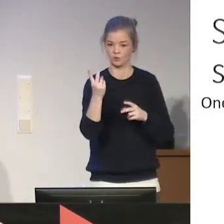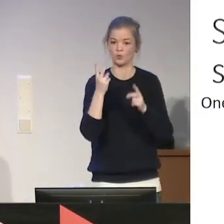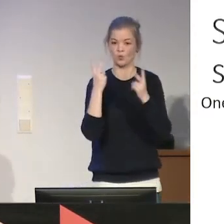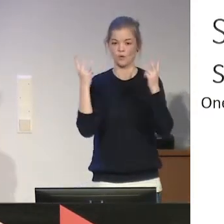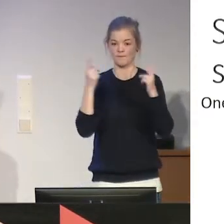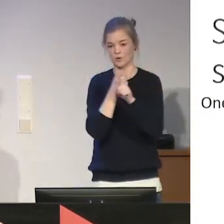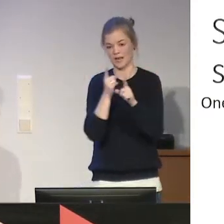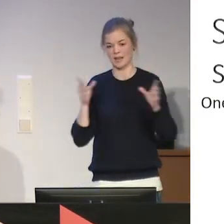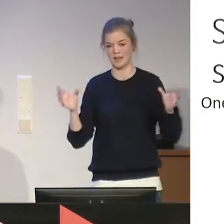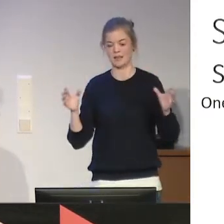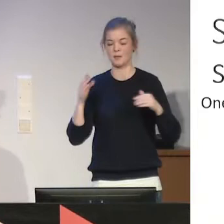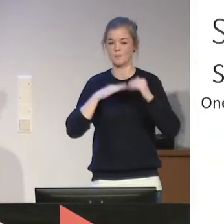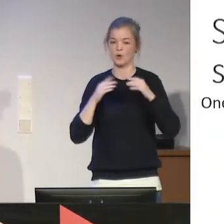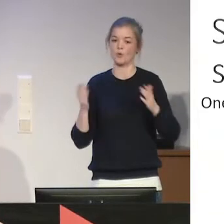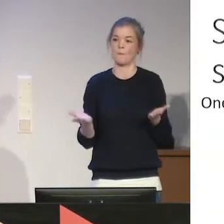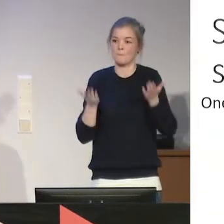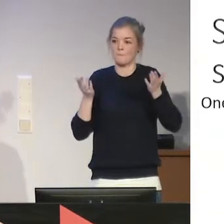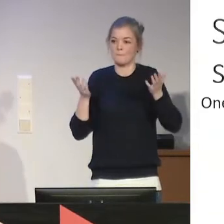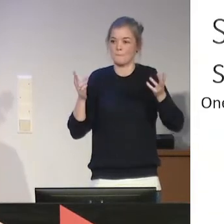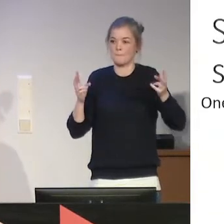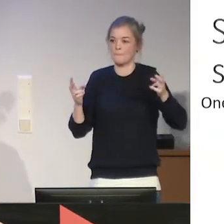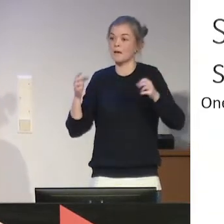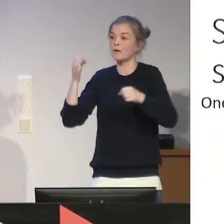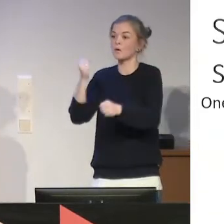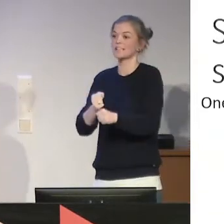in my concrete space.